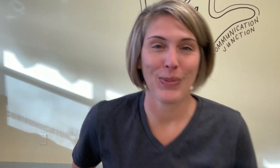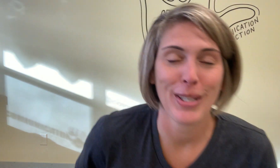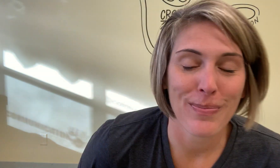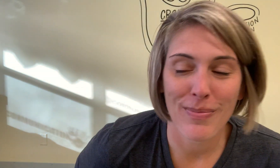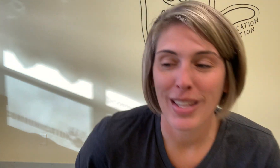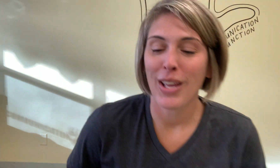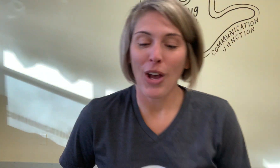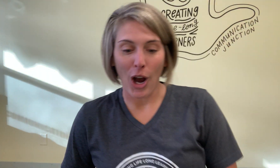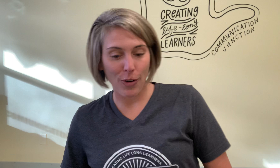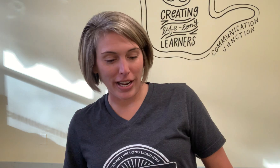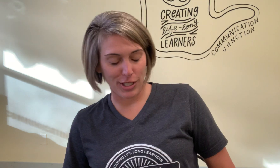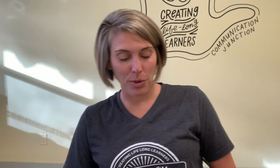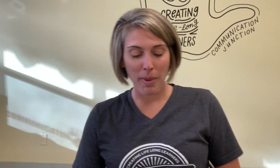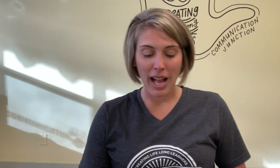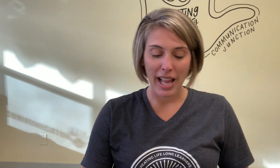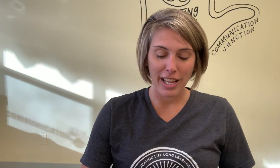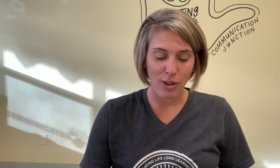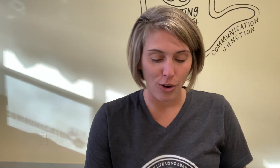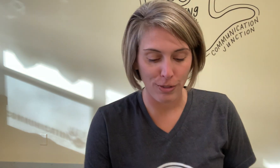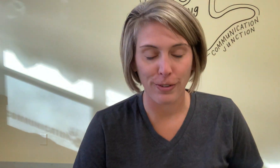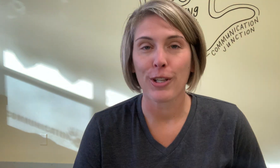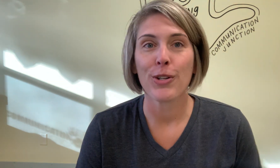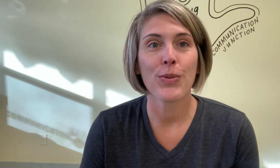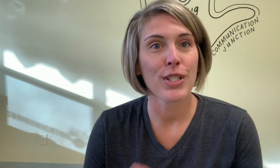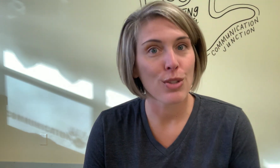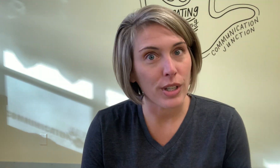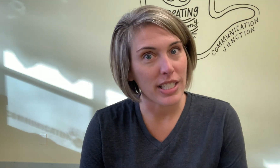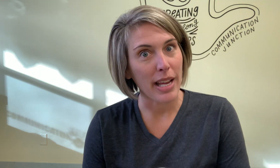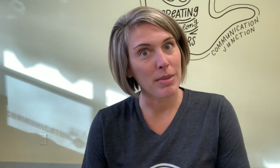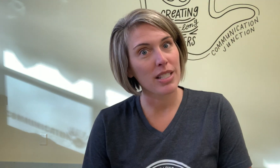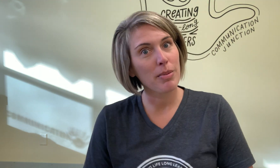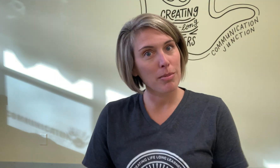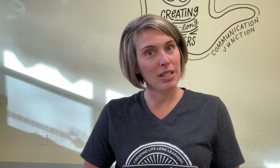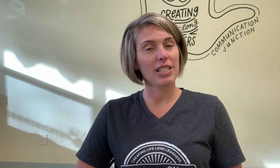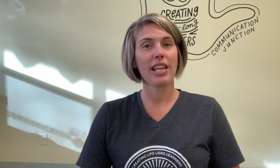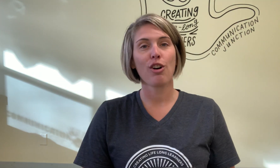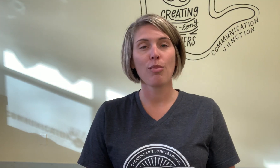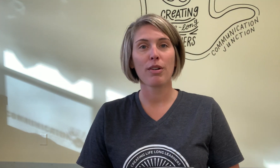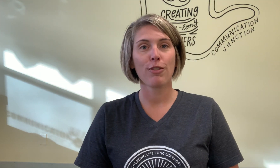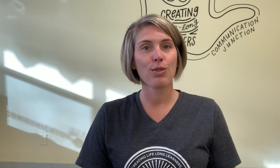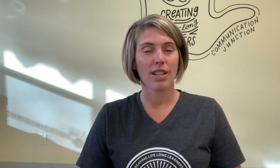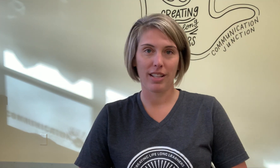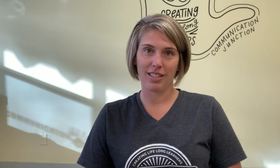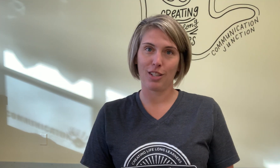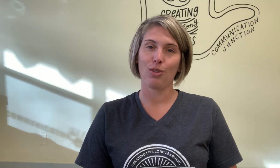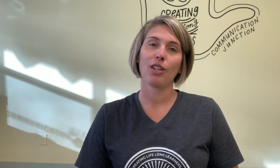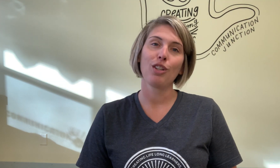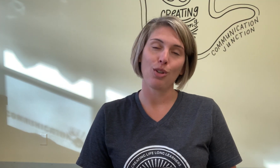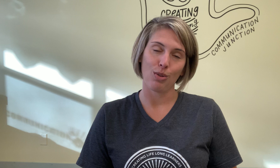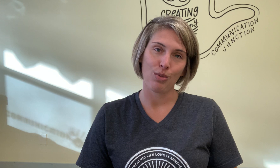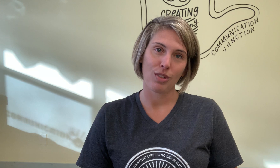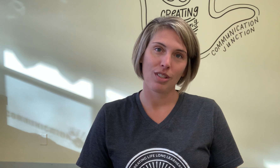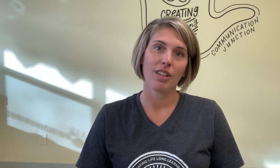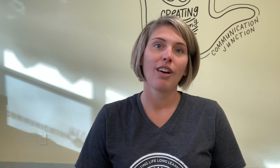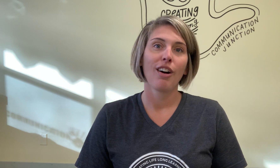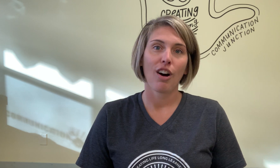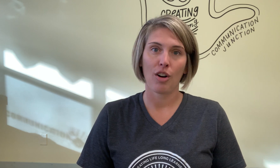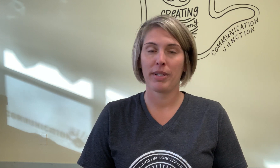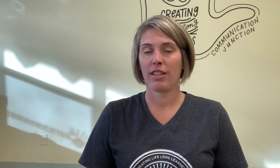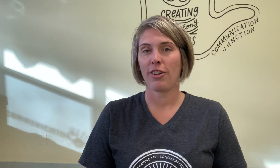one. All right, so my goal for you with story time is to be able to take home a few signs that you can use all month